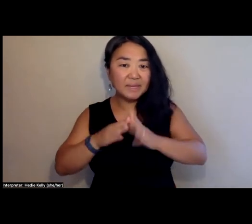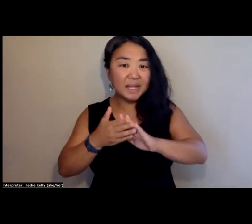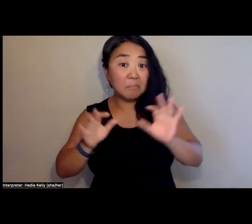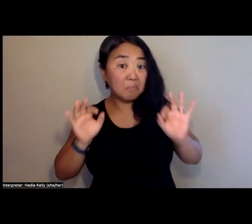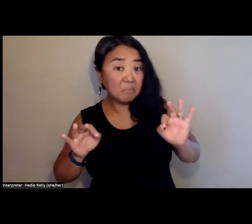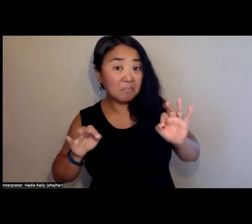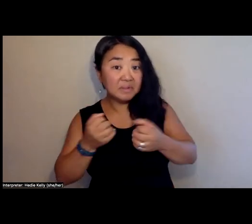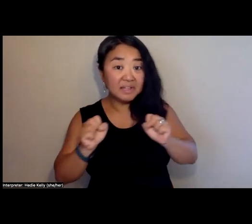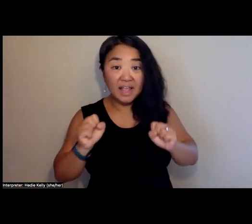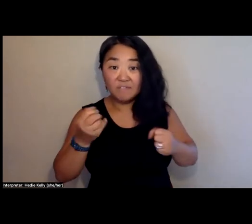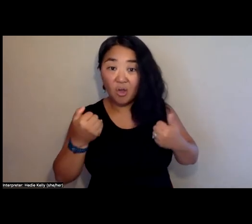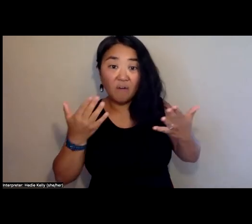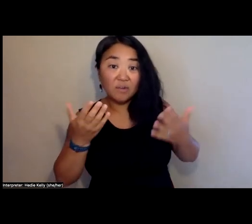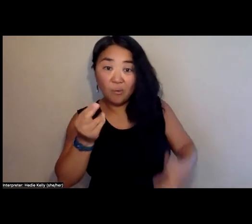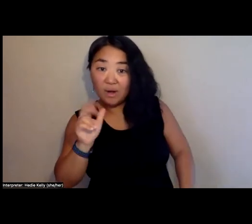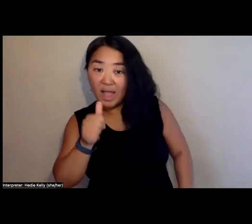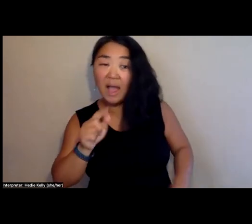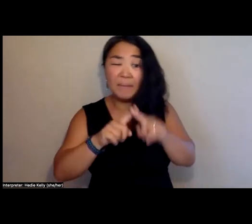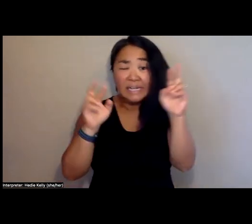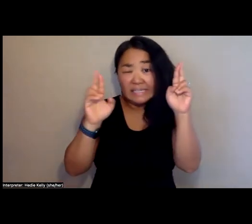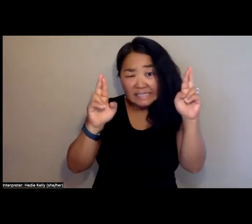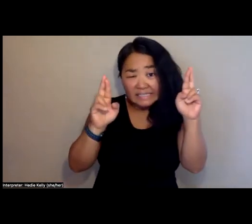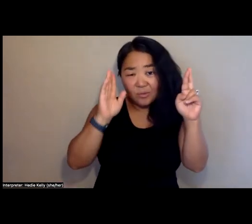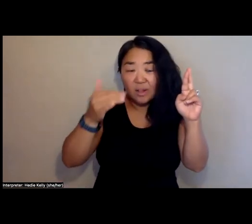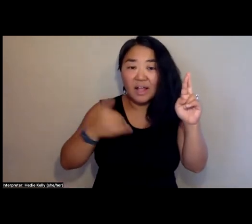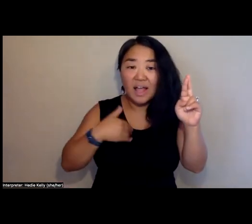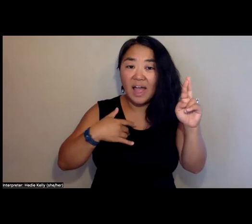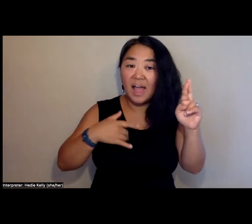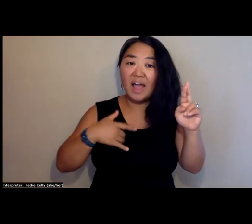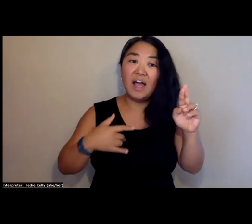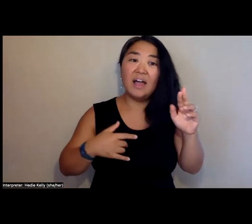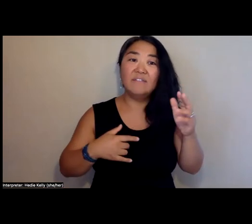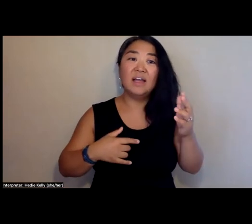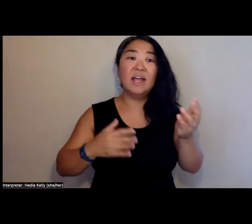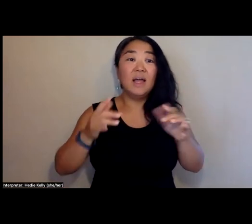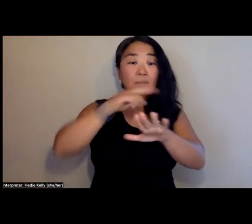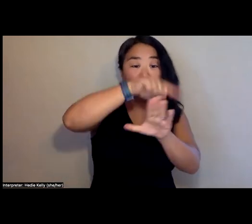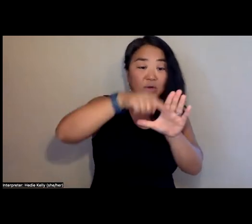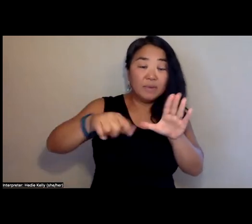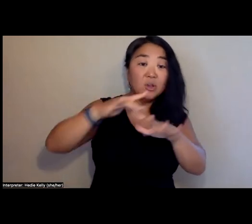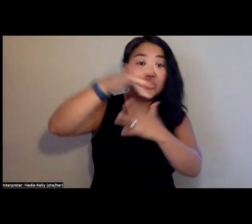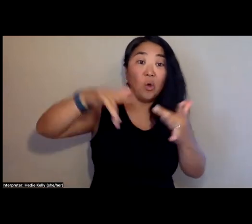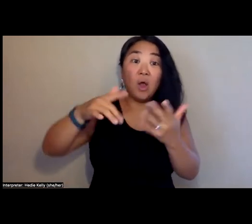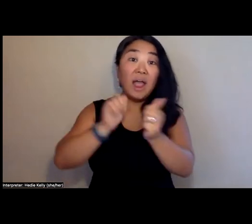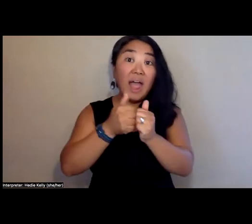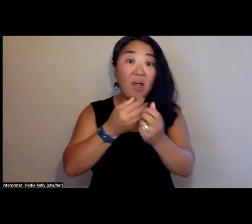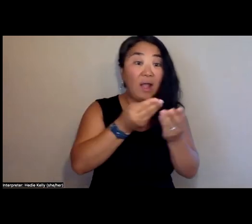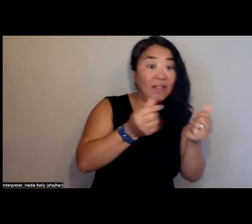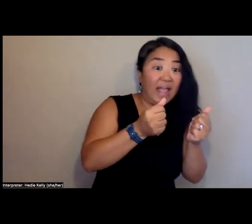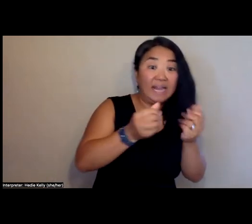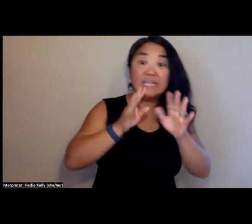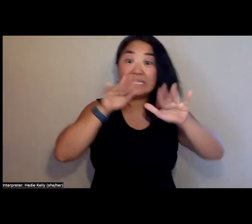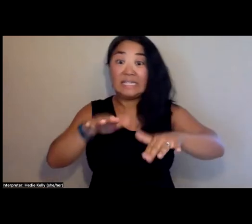hopefully there'll be an opportunity to get perimeter tours by land, sea, and air if you join us for our closing party on October